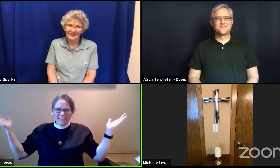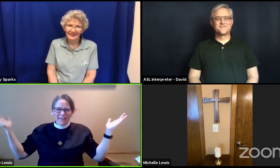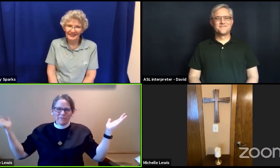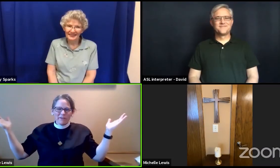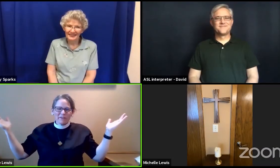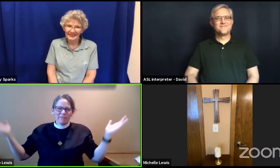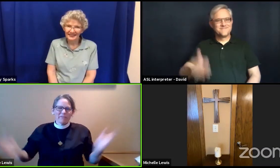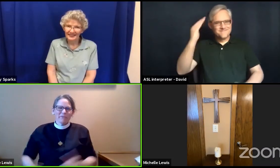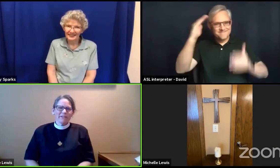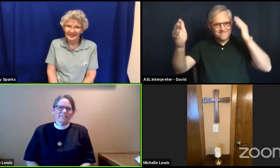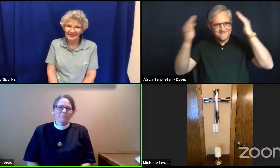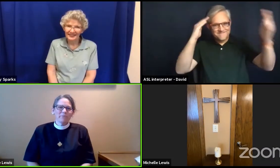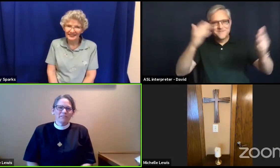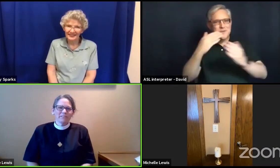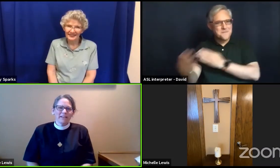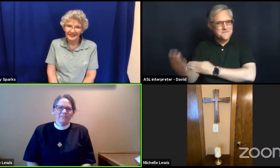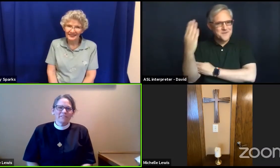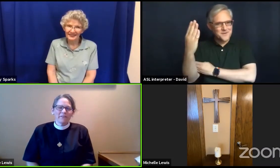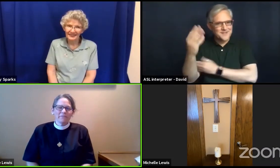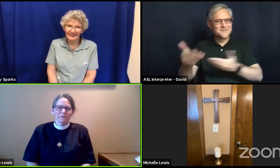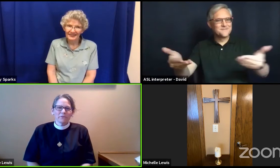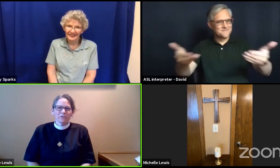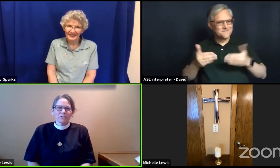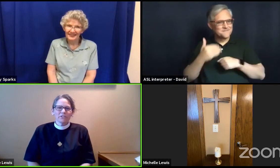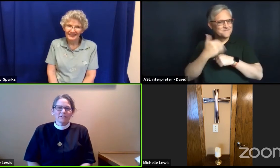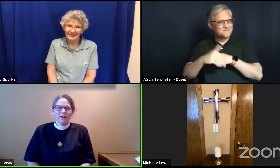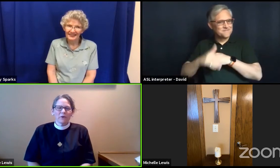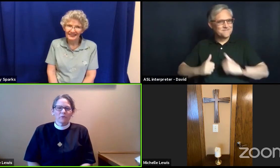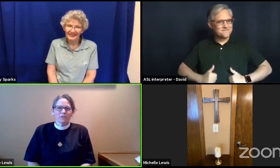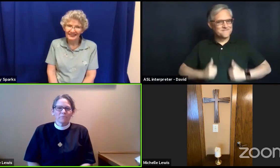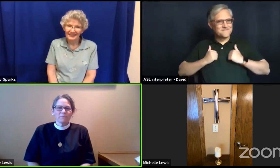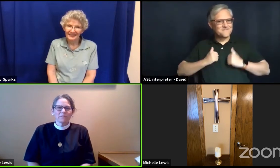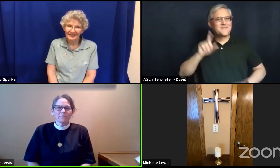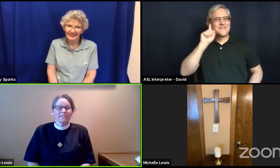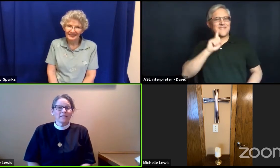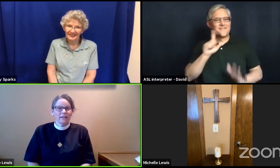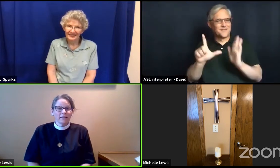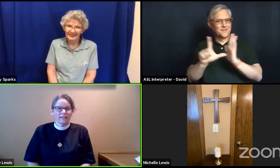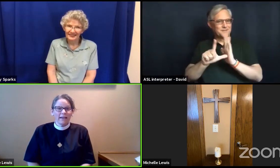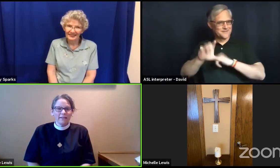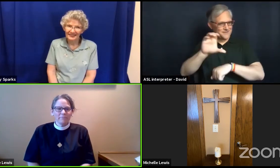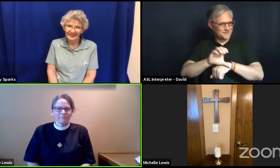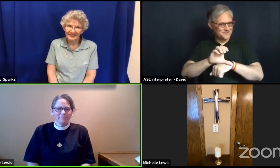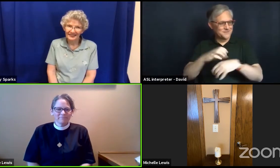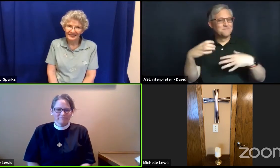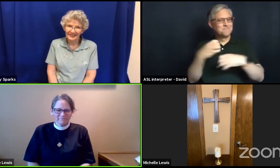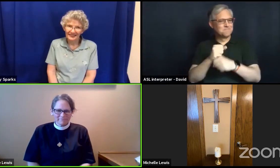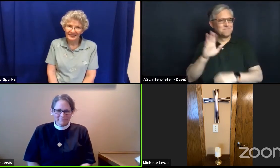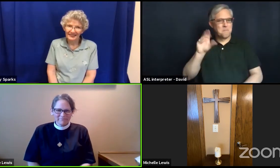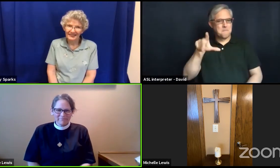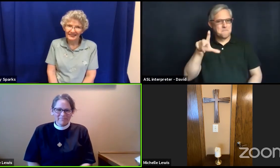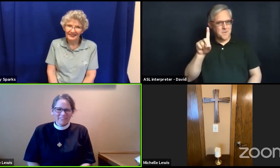Good morning and welcome everyone to Bread of Life, Deaf and Through Church, our worship service online.